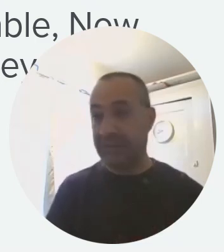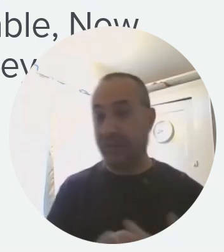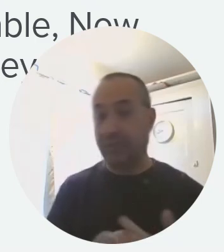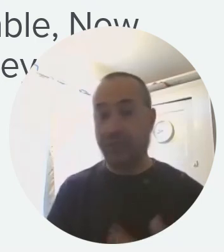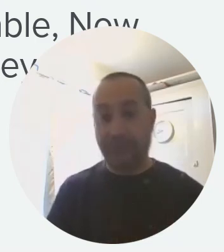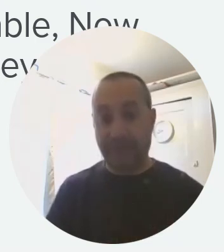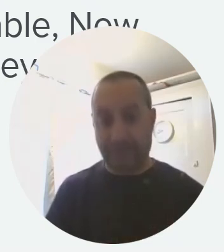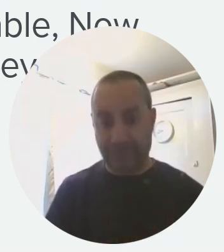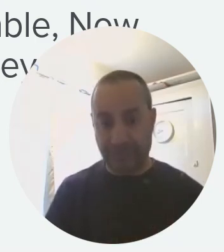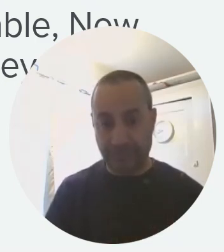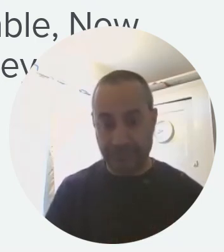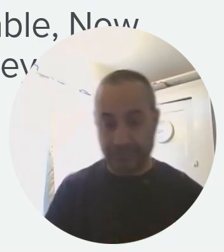go to the playground.